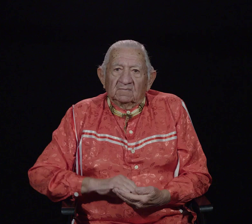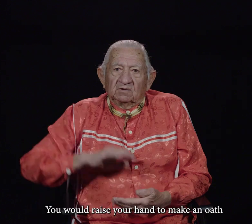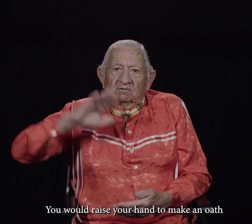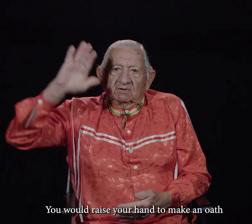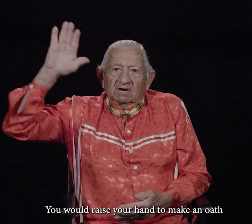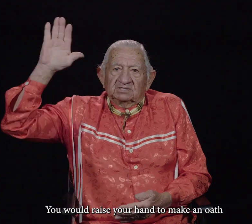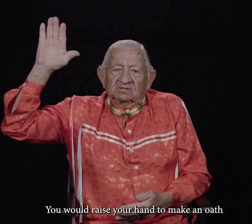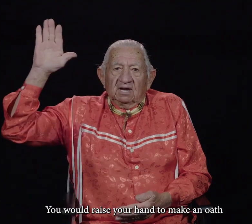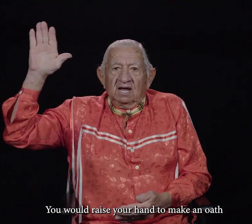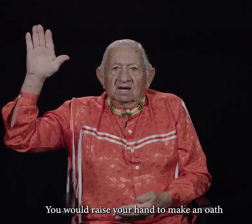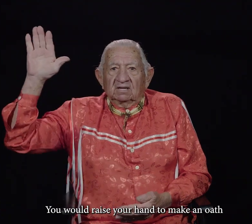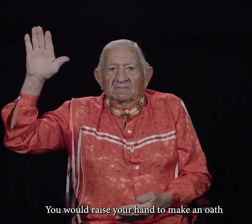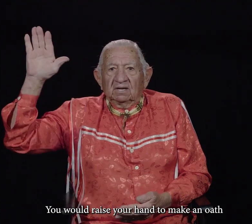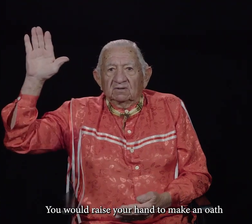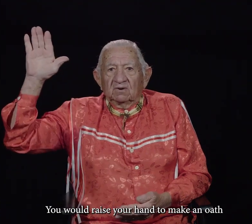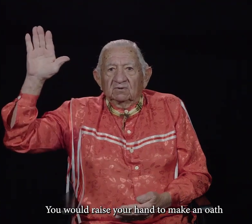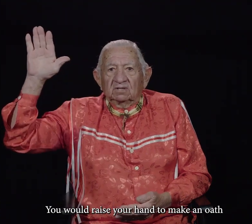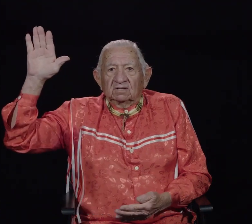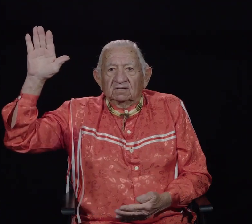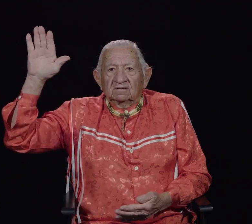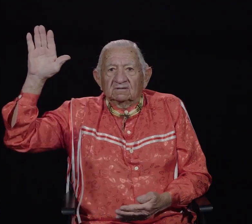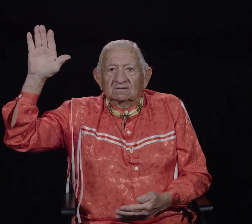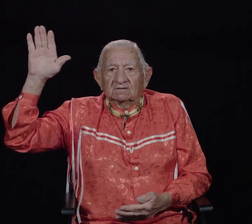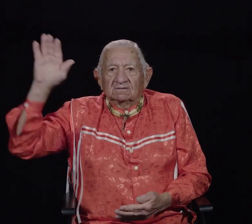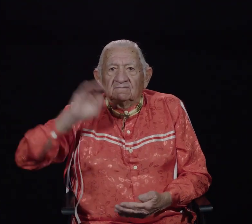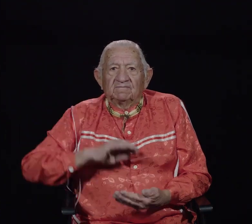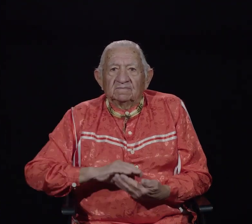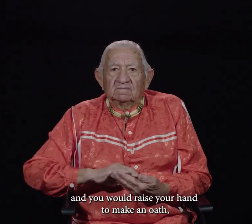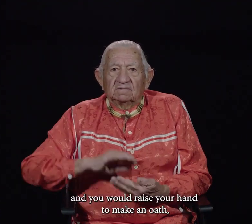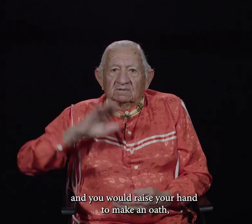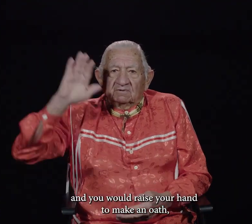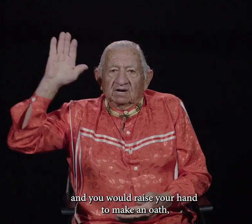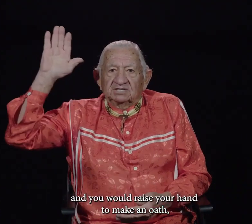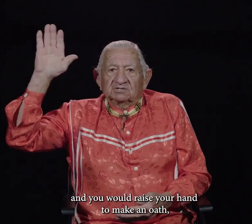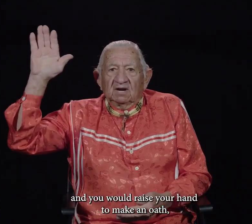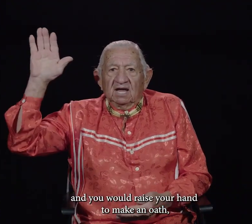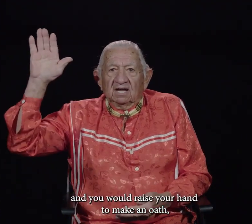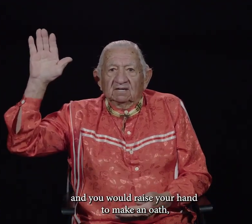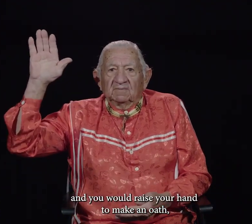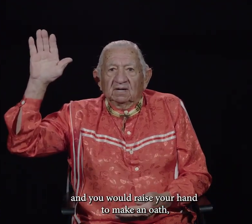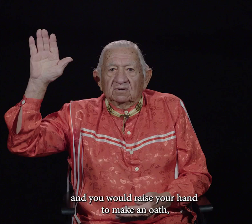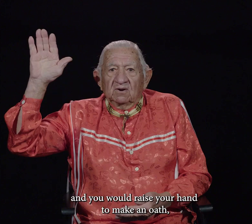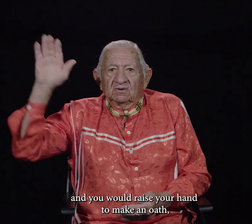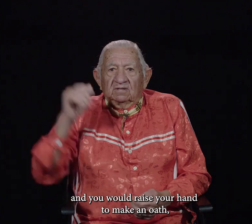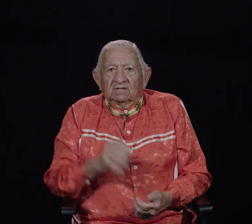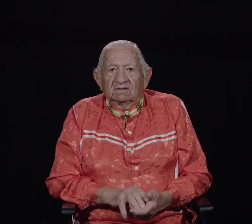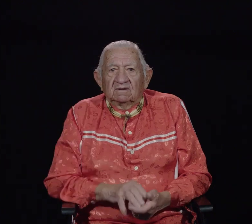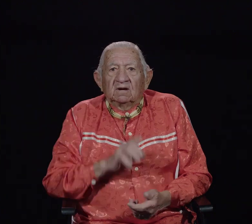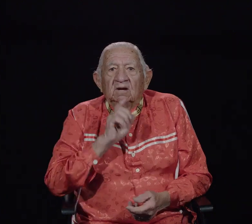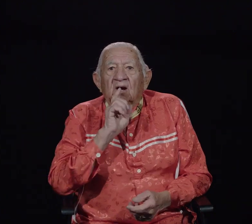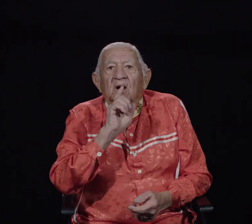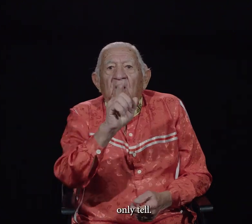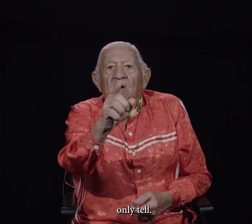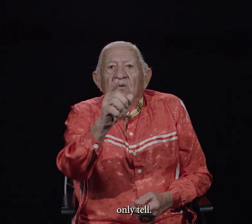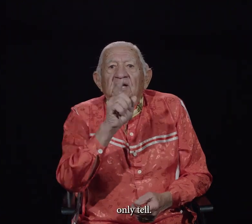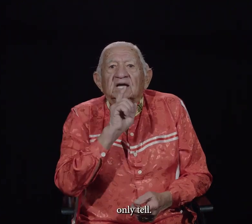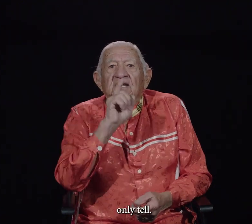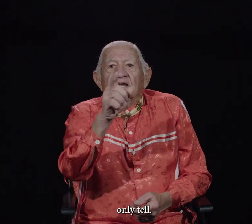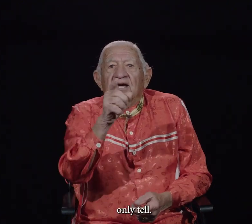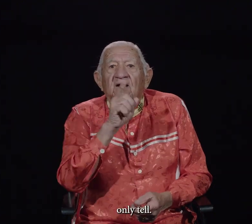You would raise your hand to make an oath. You would raise your hand to make an oath. Only talk